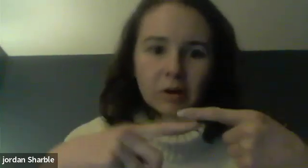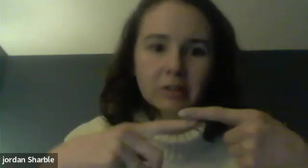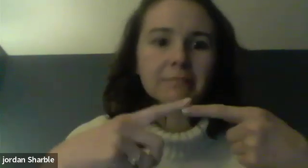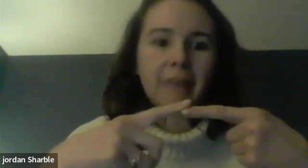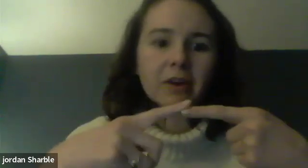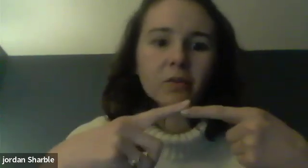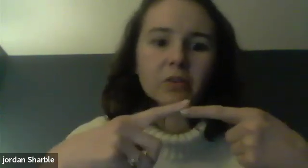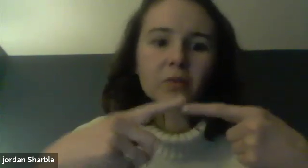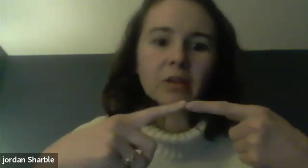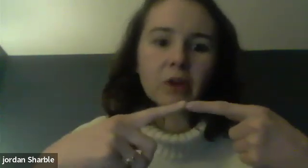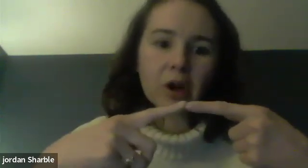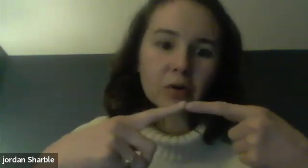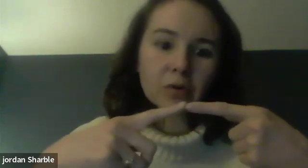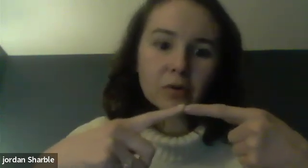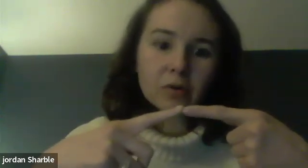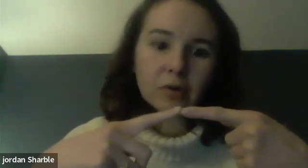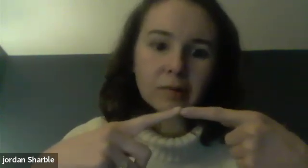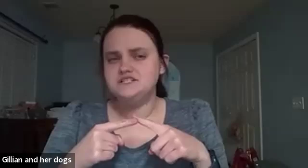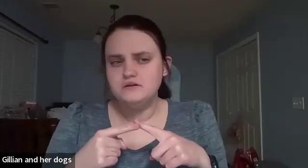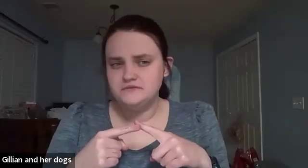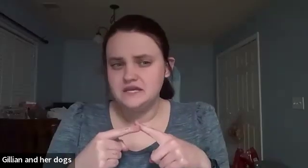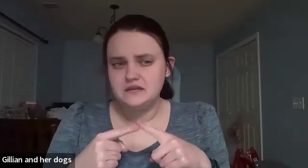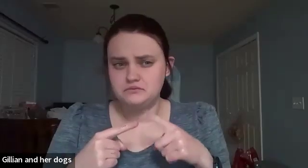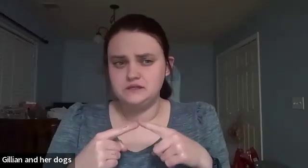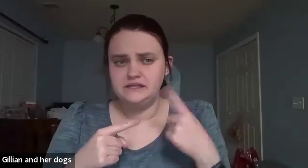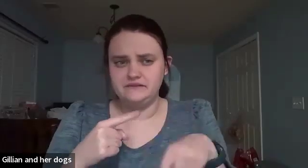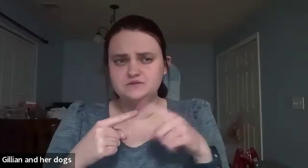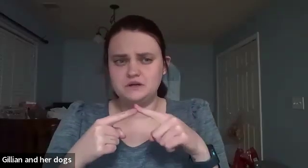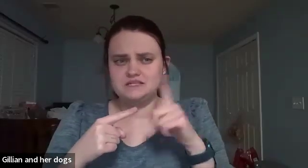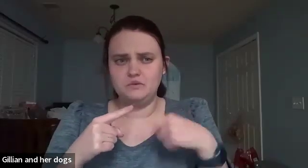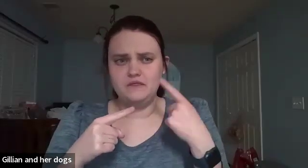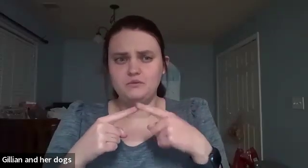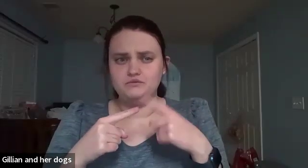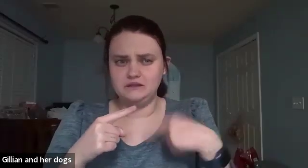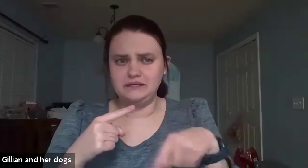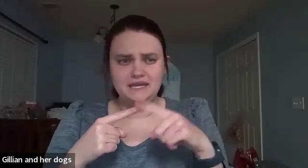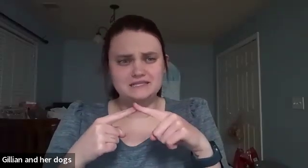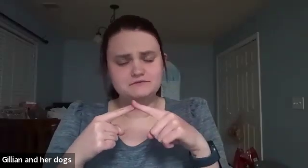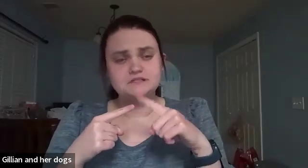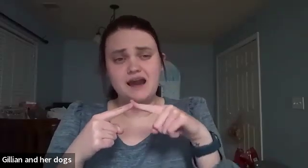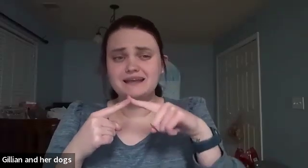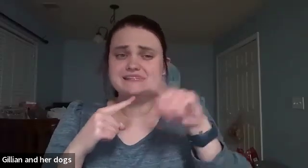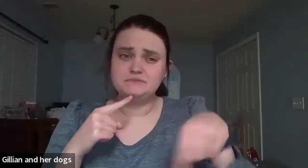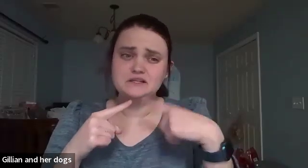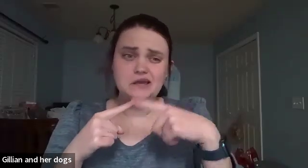Does it matter which way you go? I don't think it really, this one is a one that would really make a difference. I typically